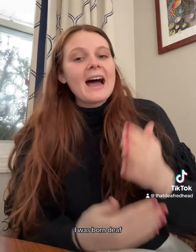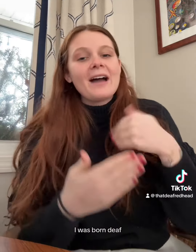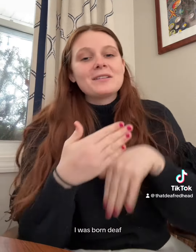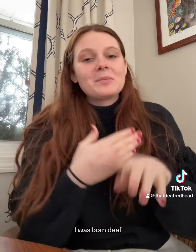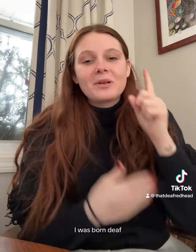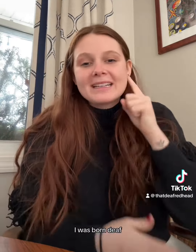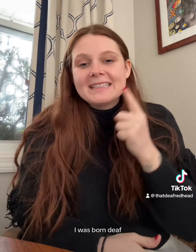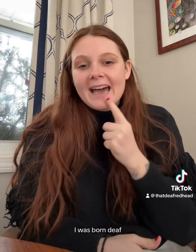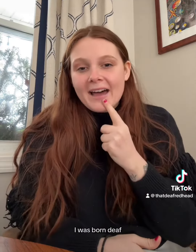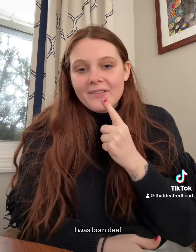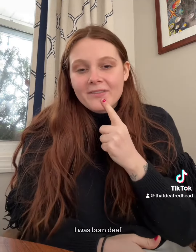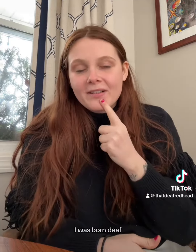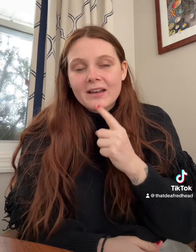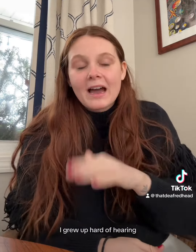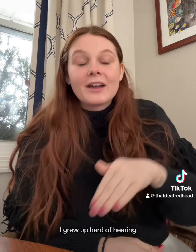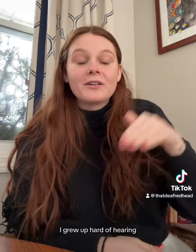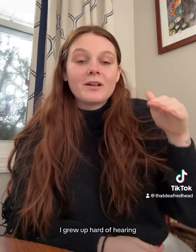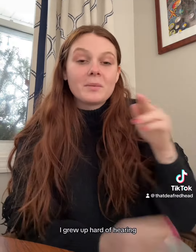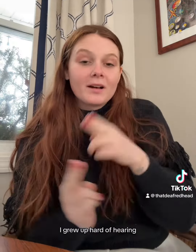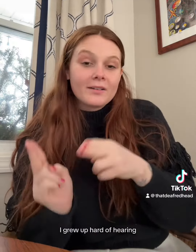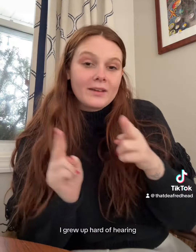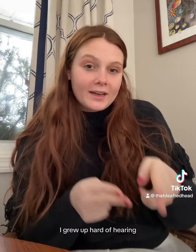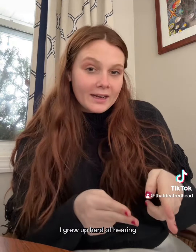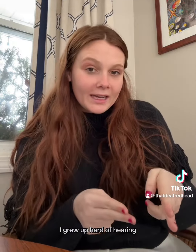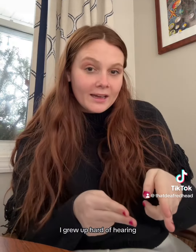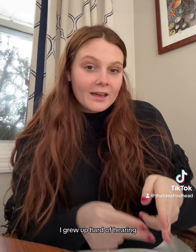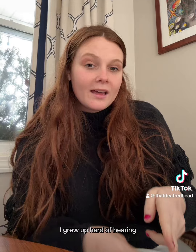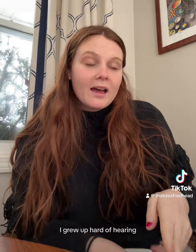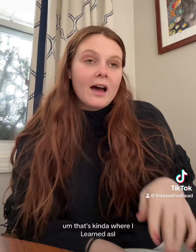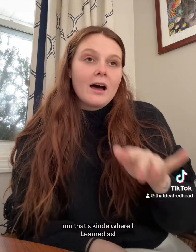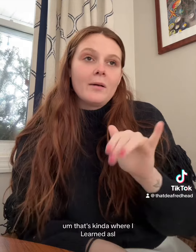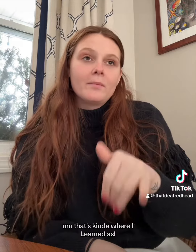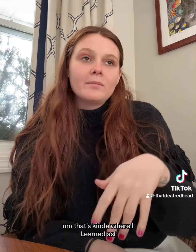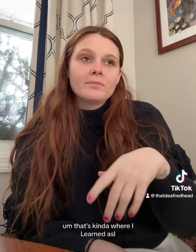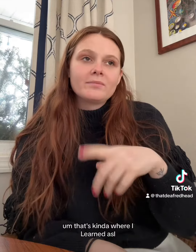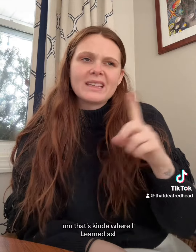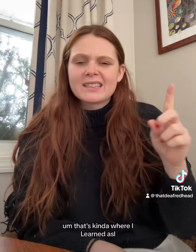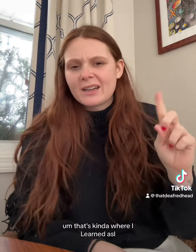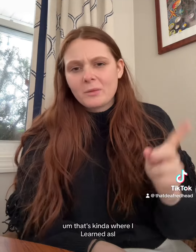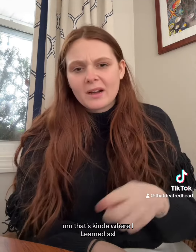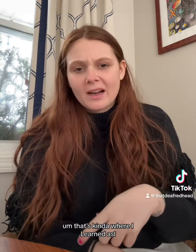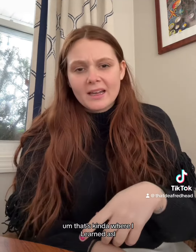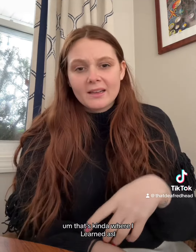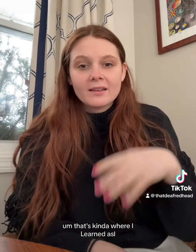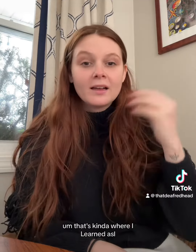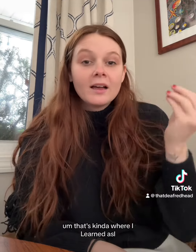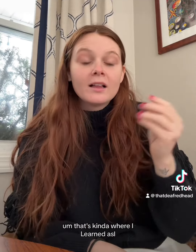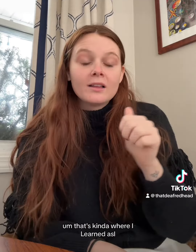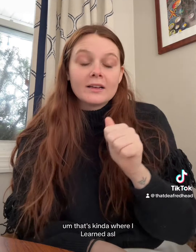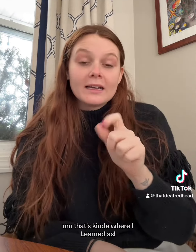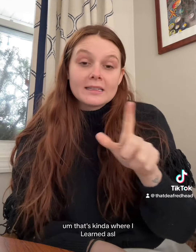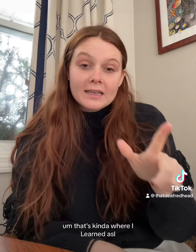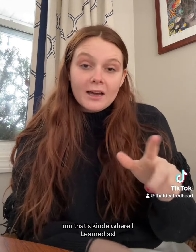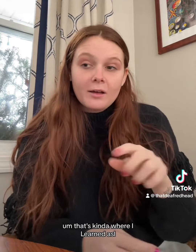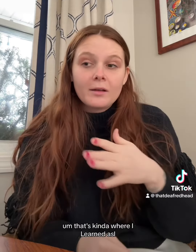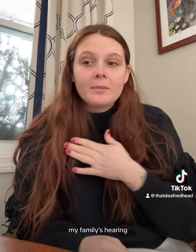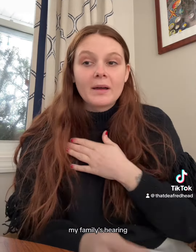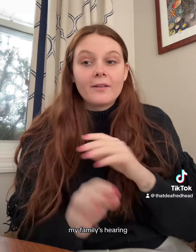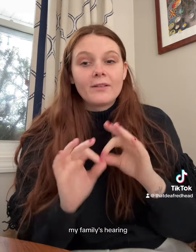was born deaf. I grew up hard of hearing. That's kind of where I learned ASL. My